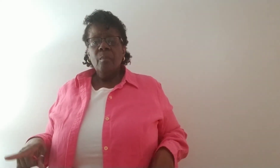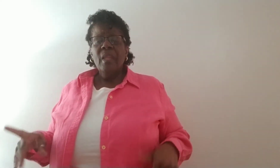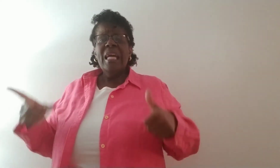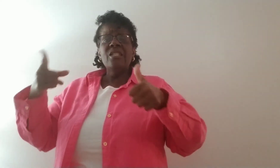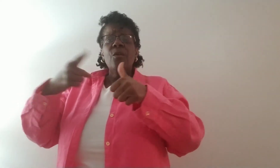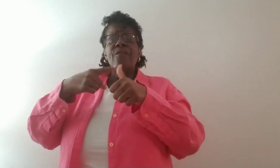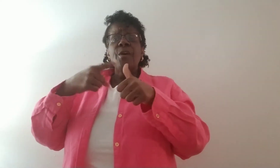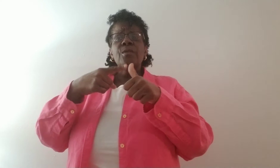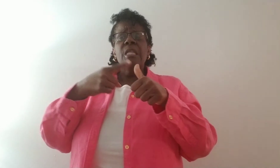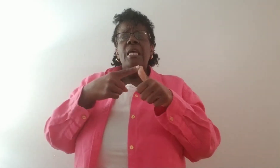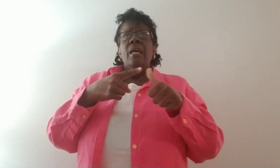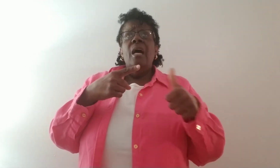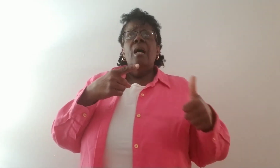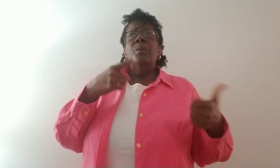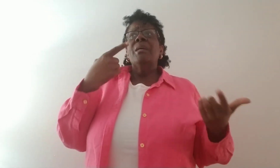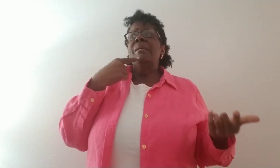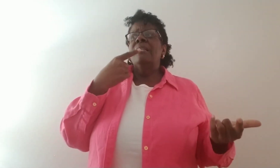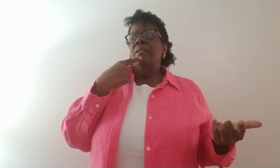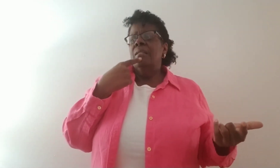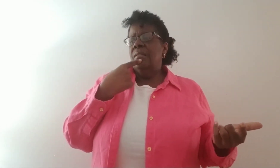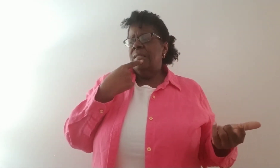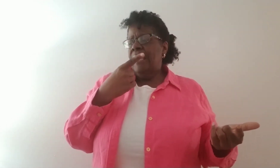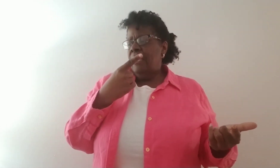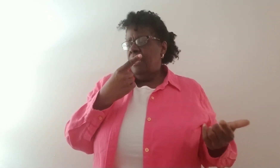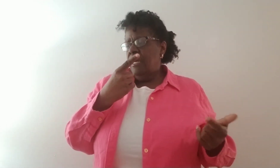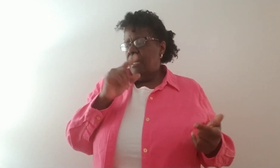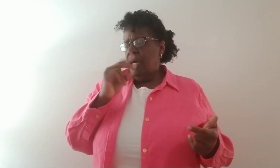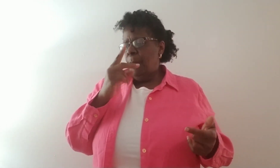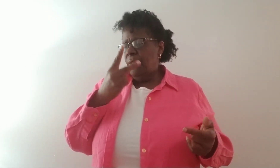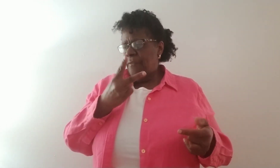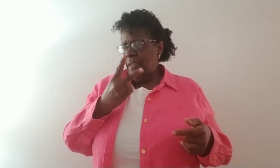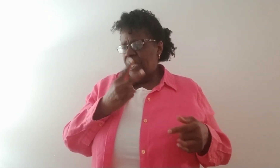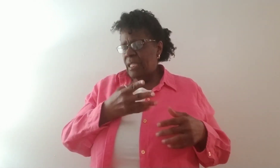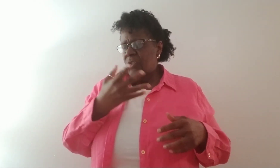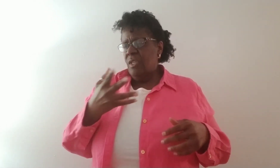And so first, let me say a couple of things.